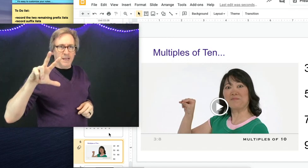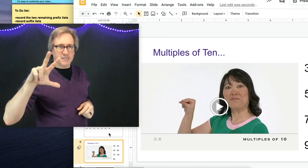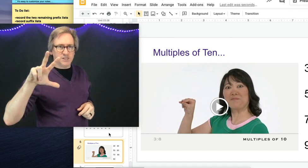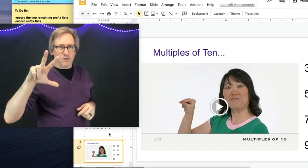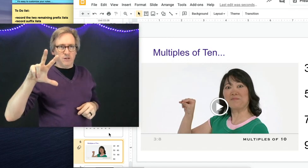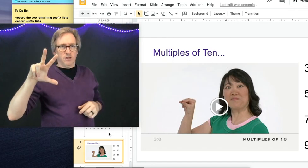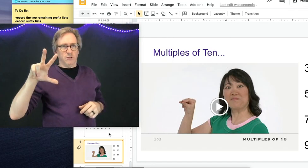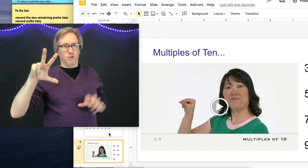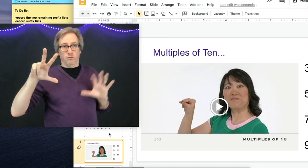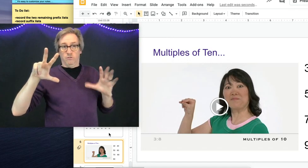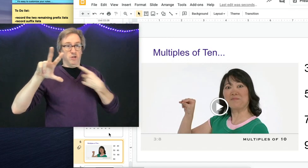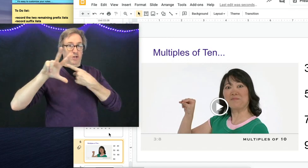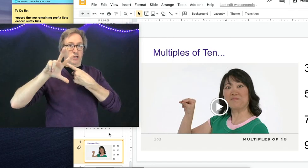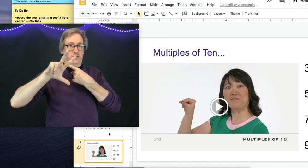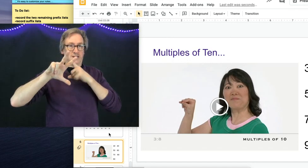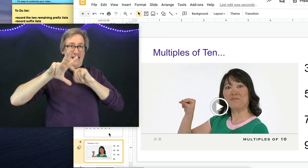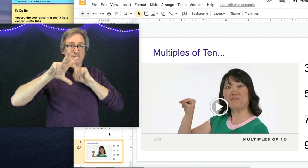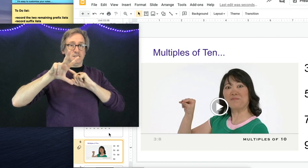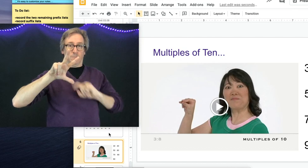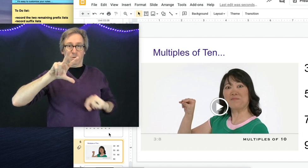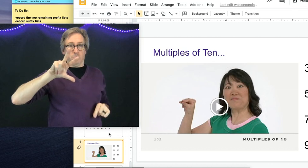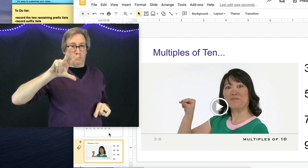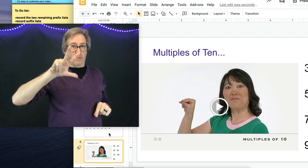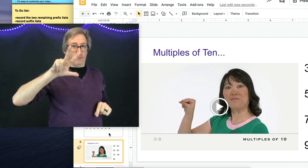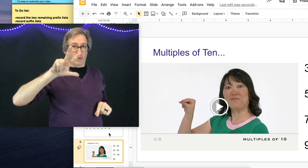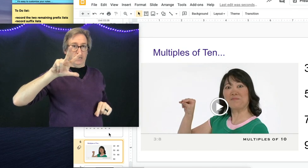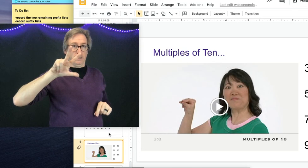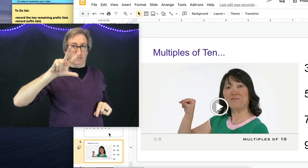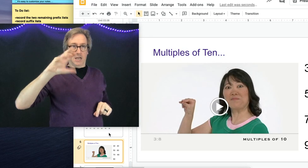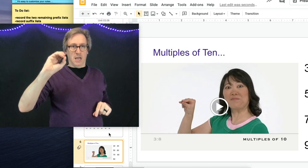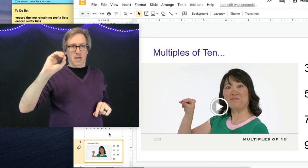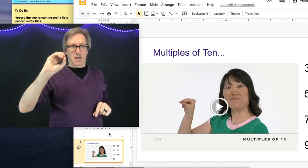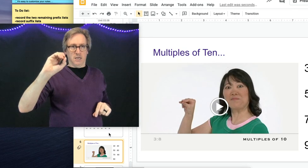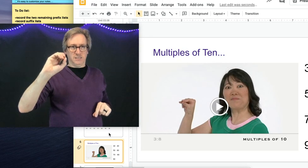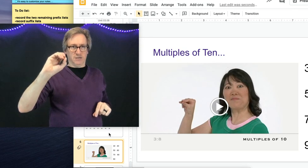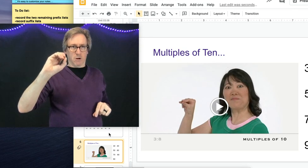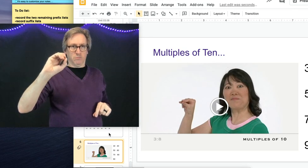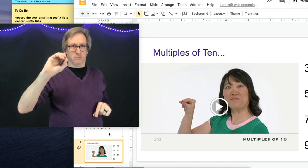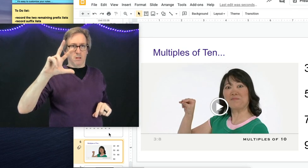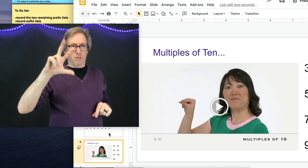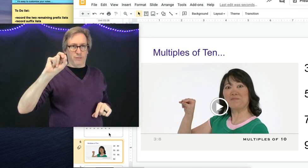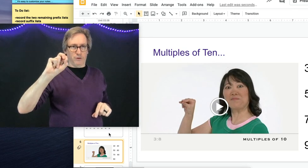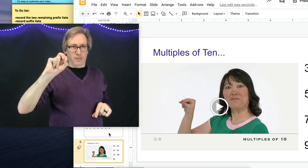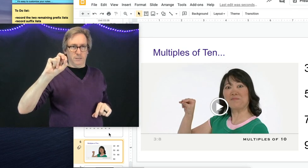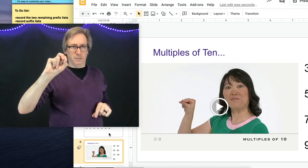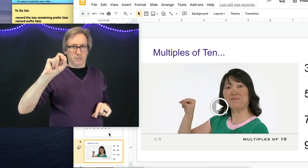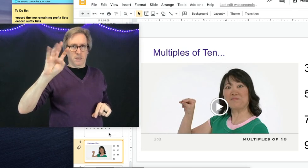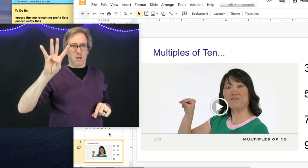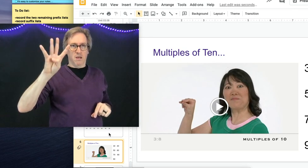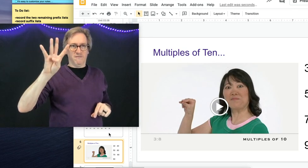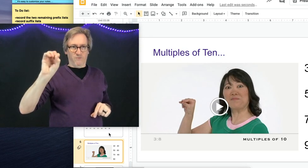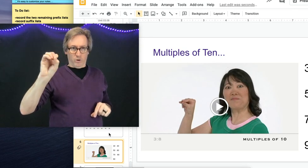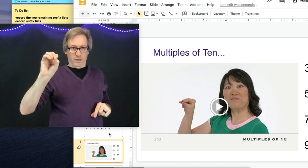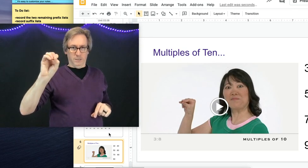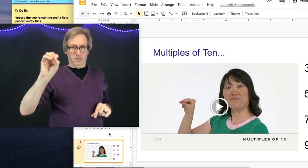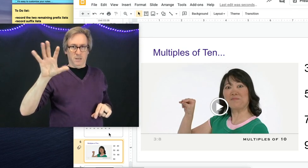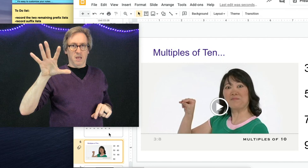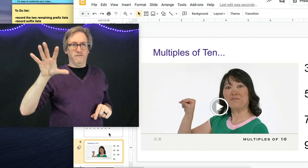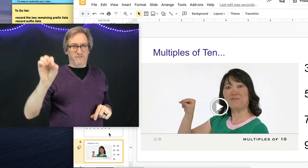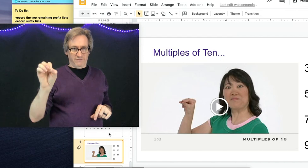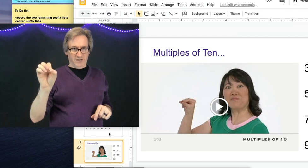but it's the tens number, the 3, 0, 30,